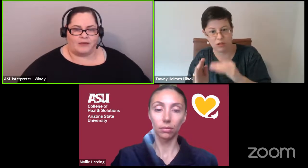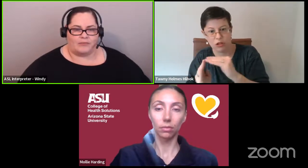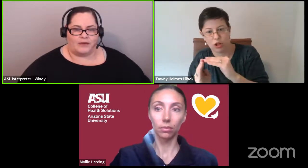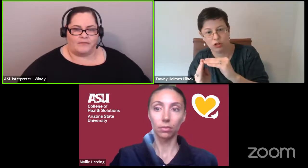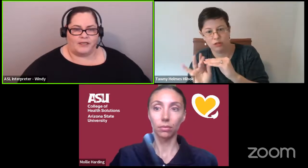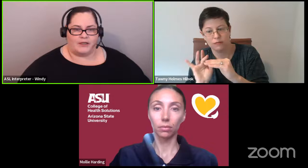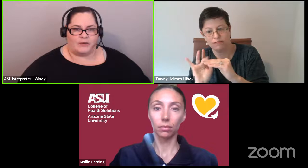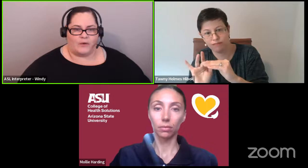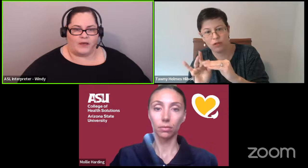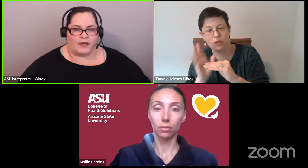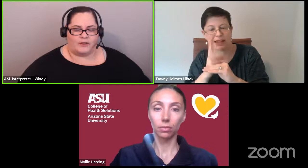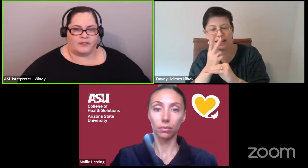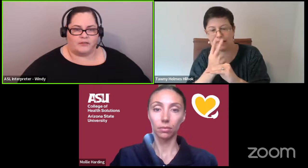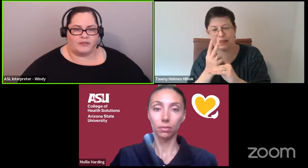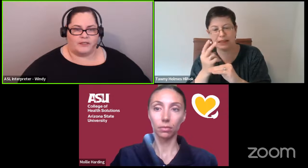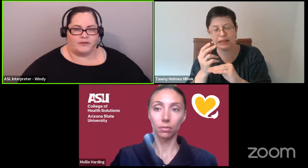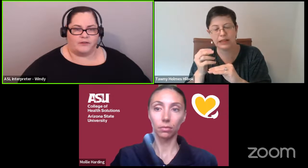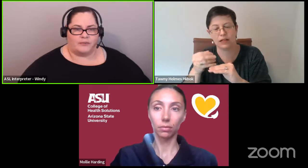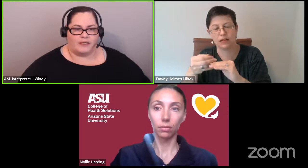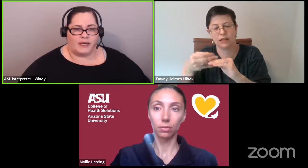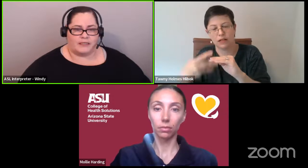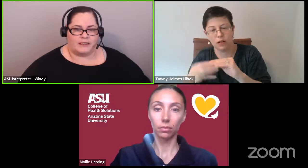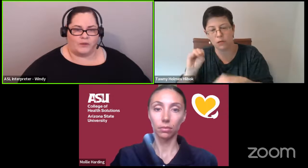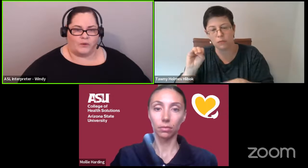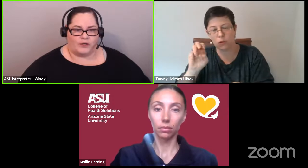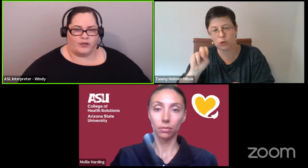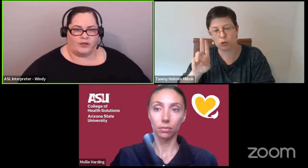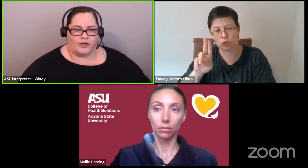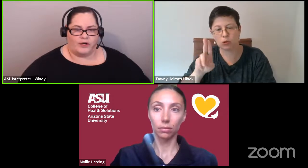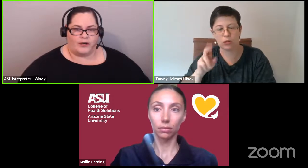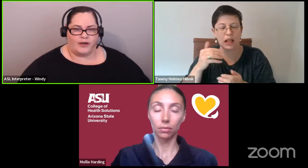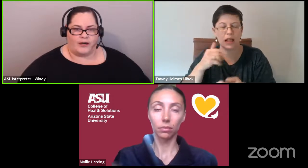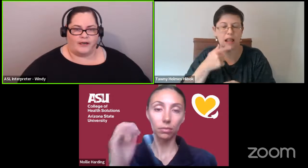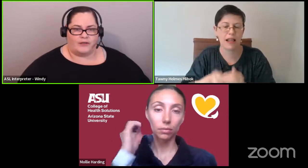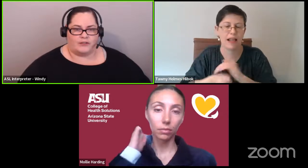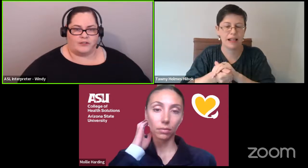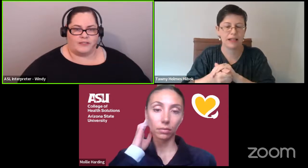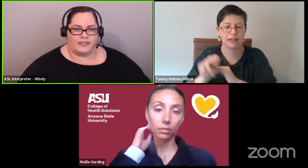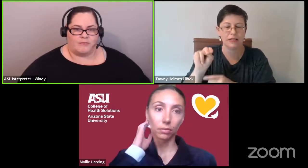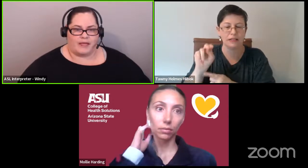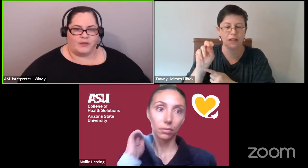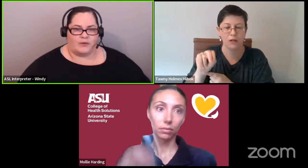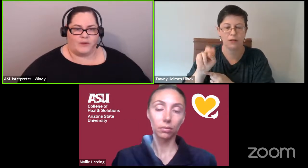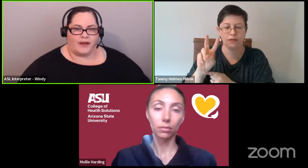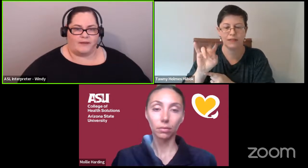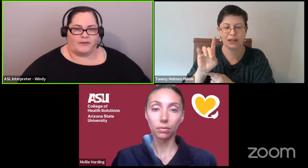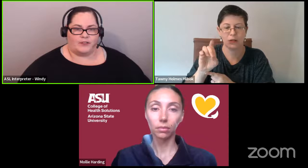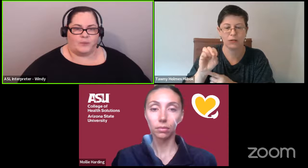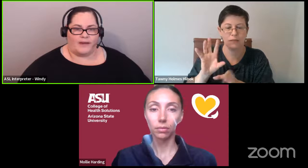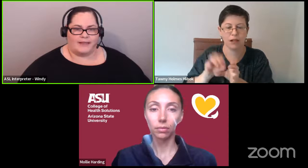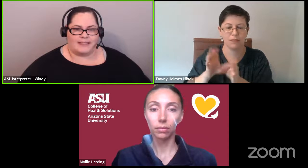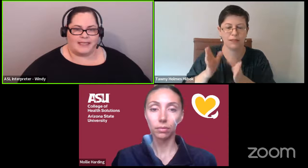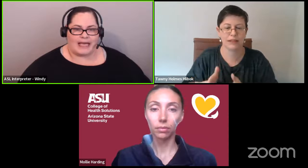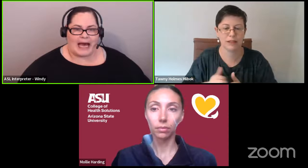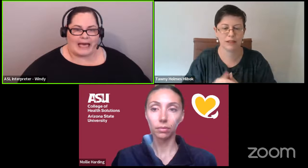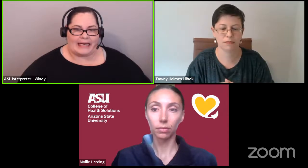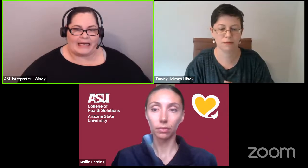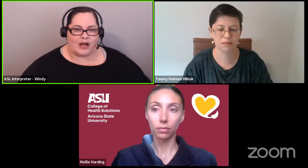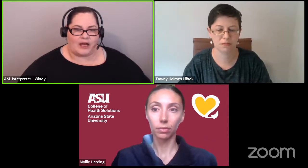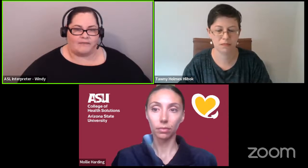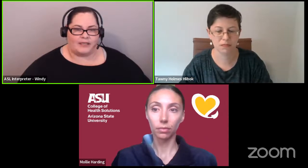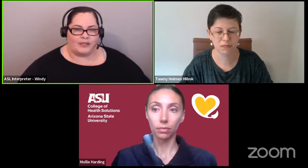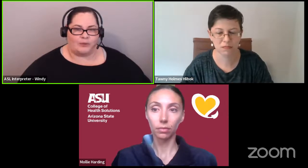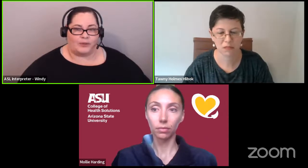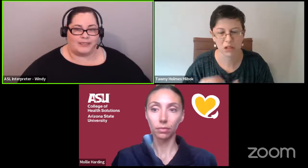has a video going on. You can click the 3 dots in the corner, and you should see a menu. And then there's one that says